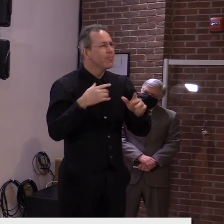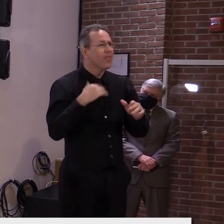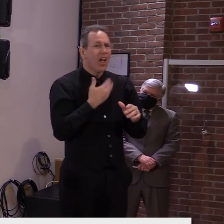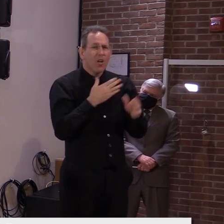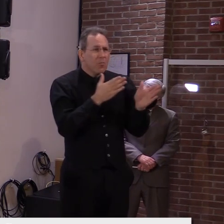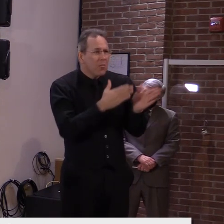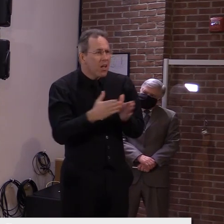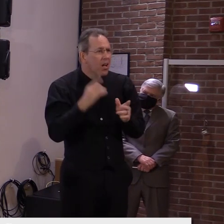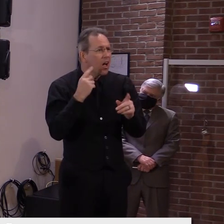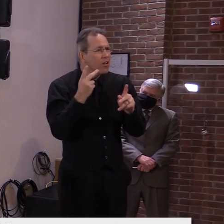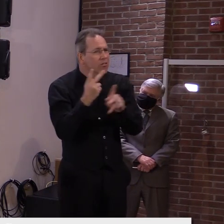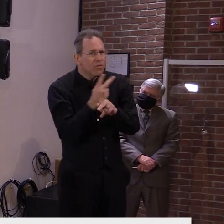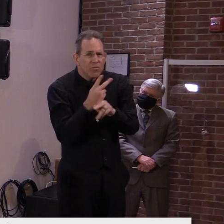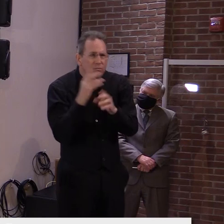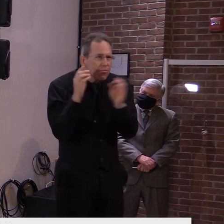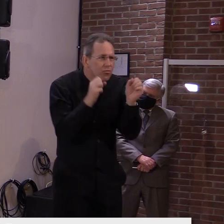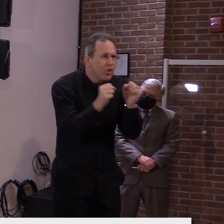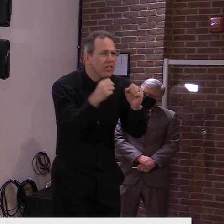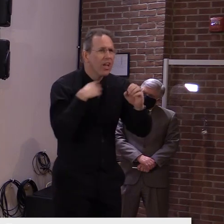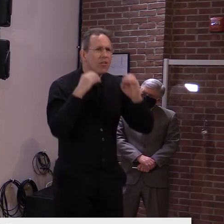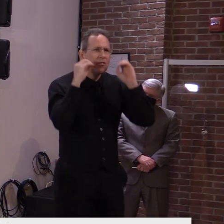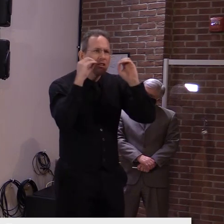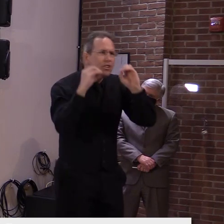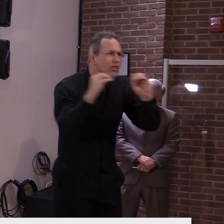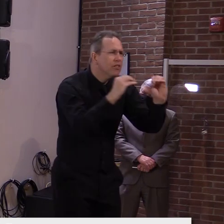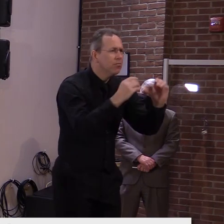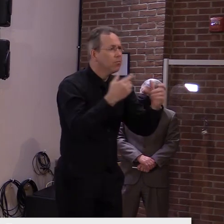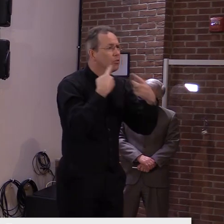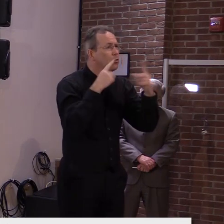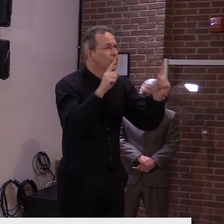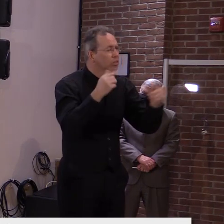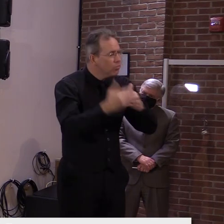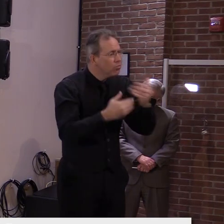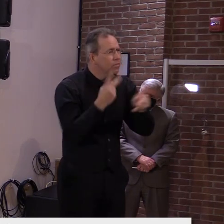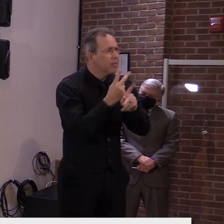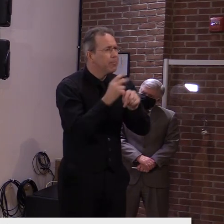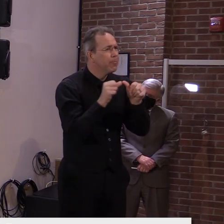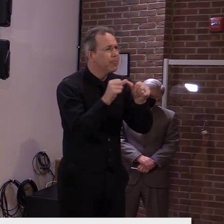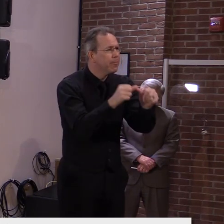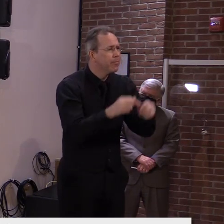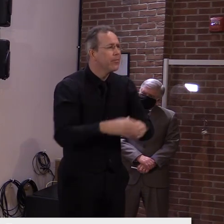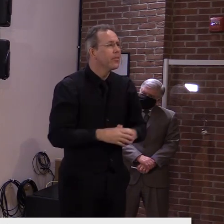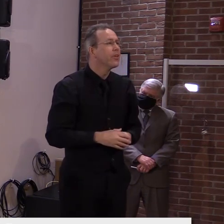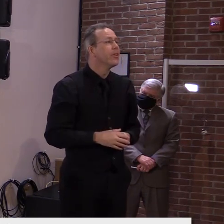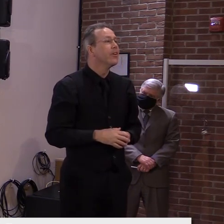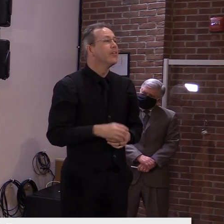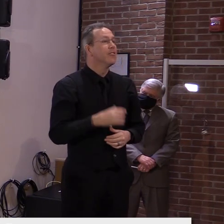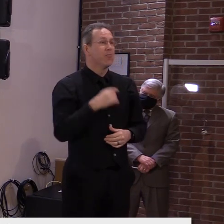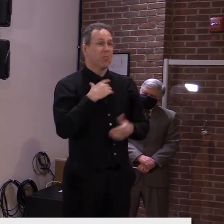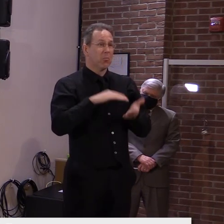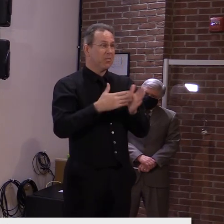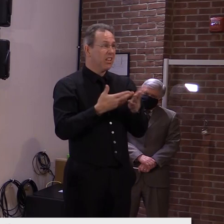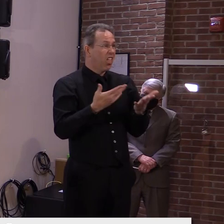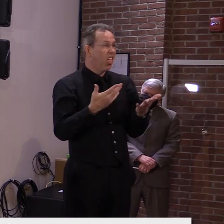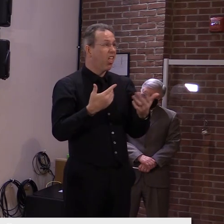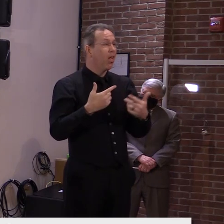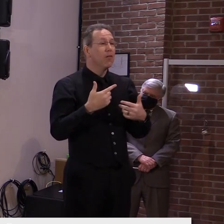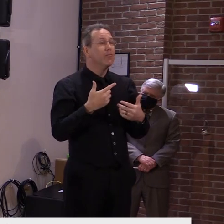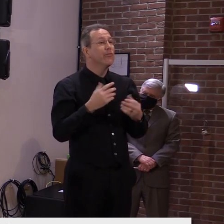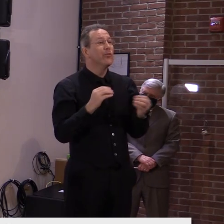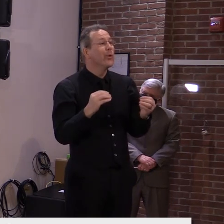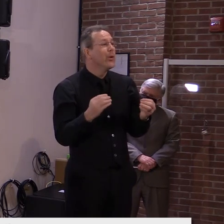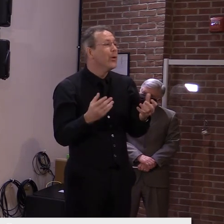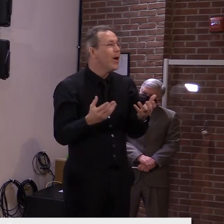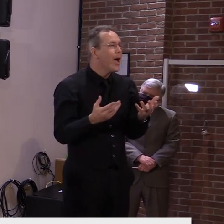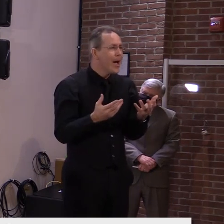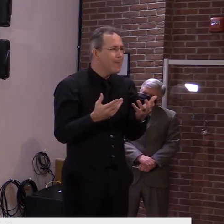worked very well. And there are, and I'm not saying that not everyone is doing it, but the vast majority of Vermonters are. And